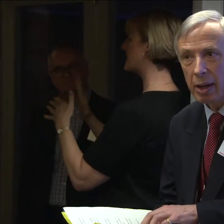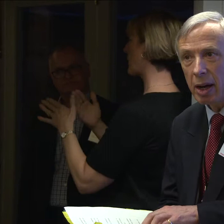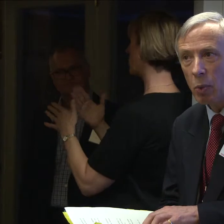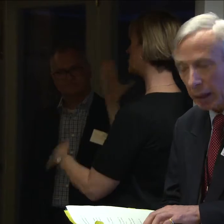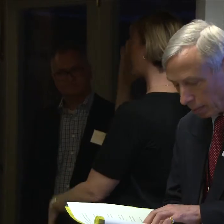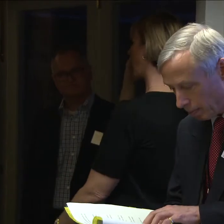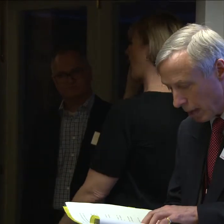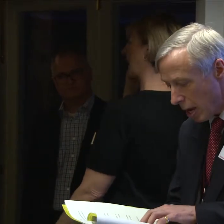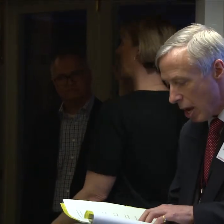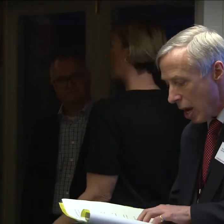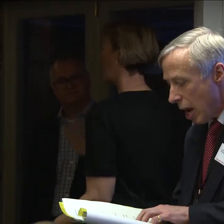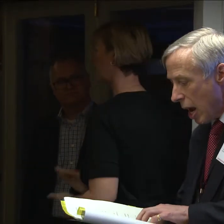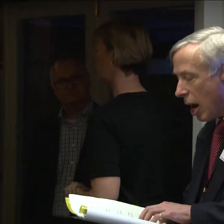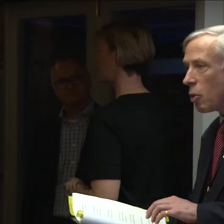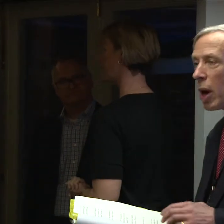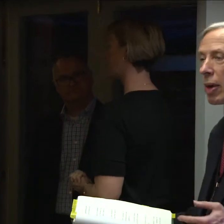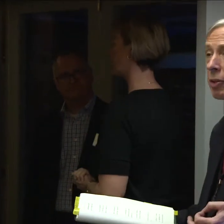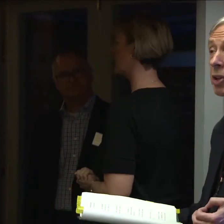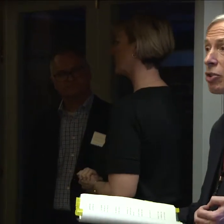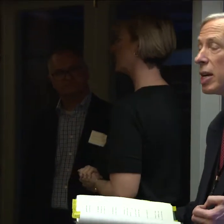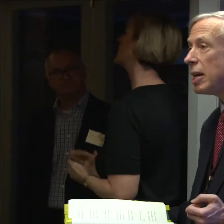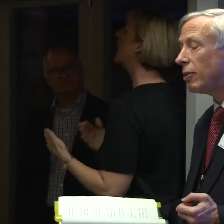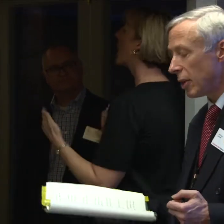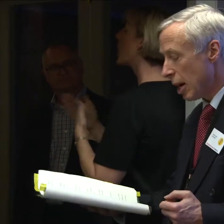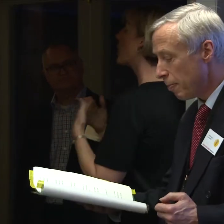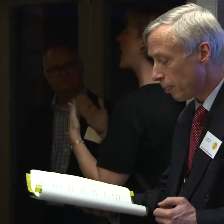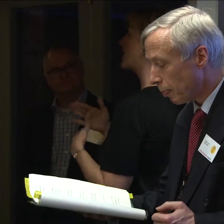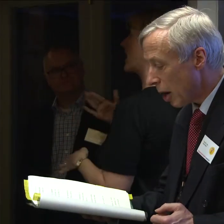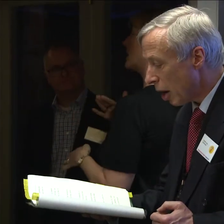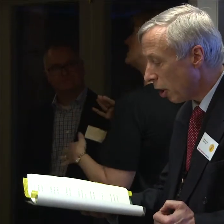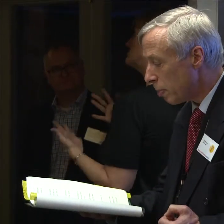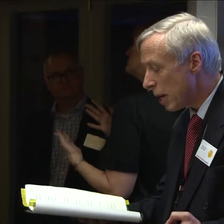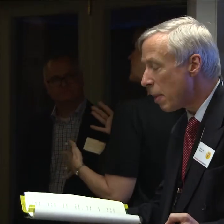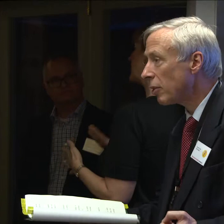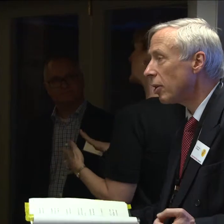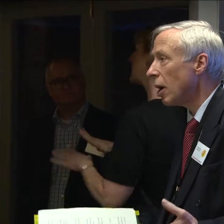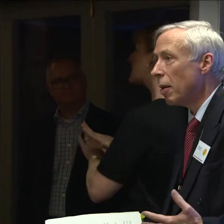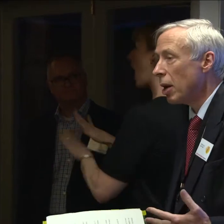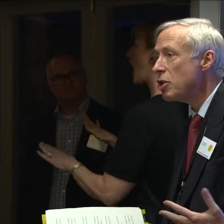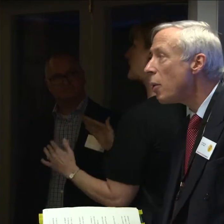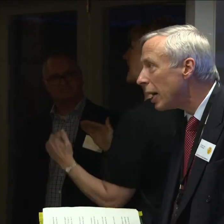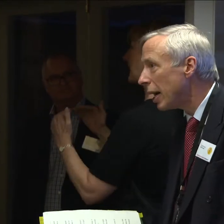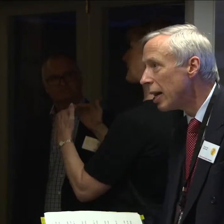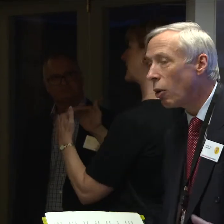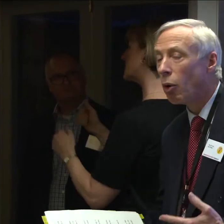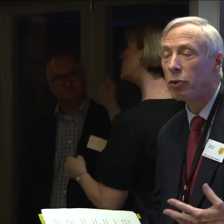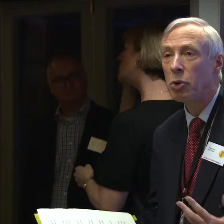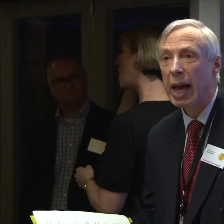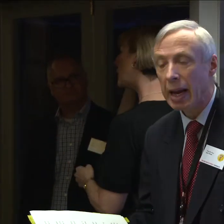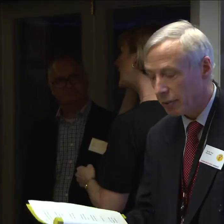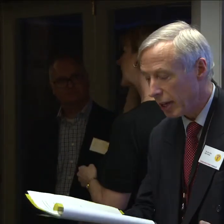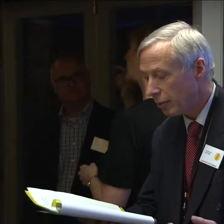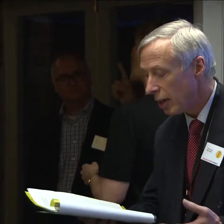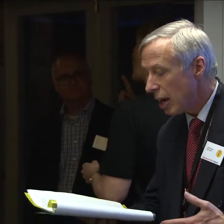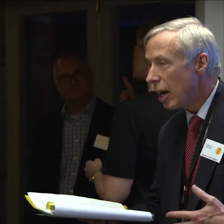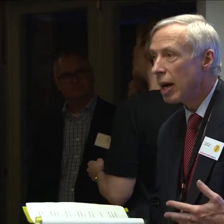hear well. Whether such needs are not being met knowingly or through